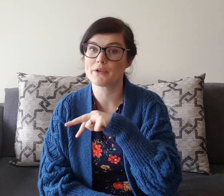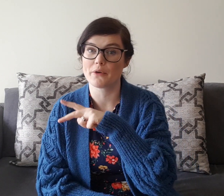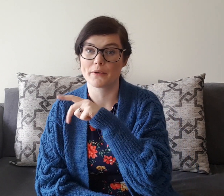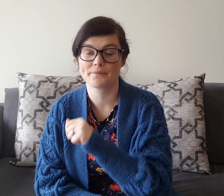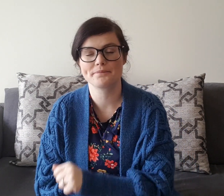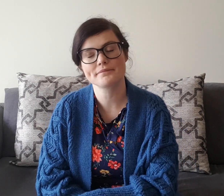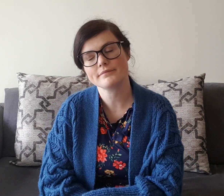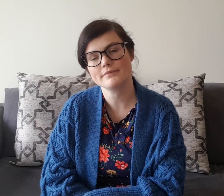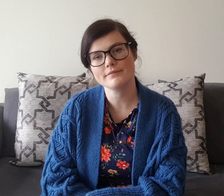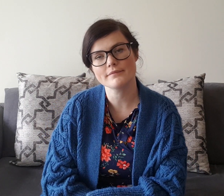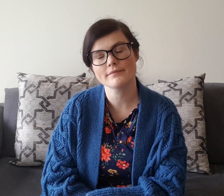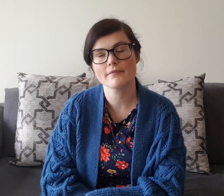on.